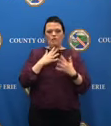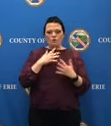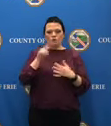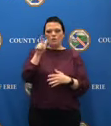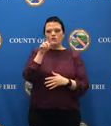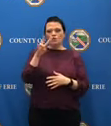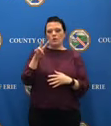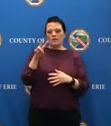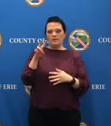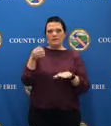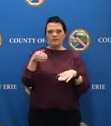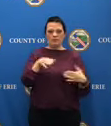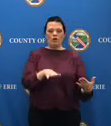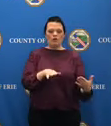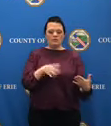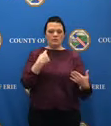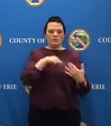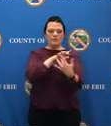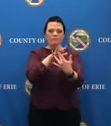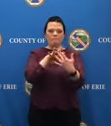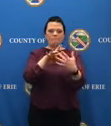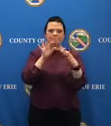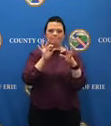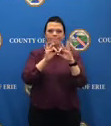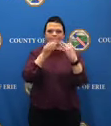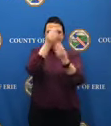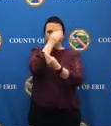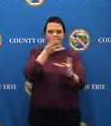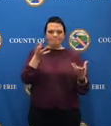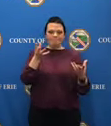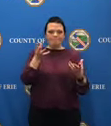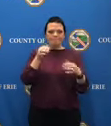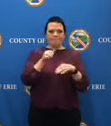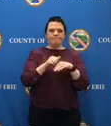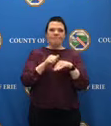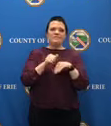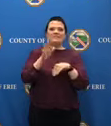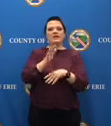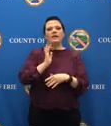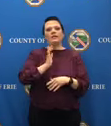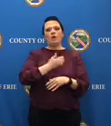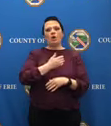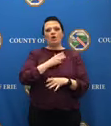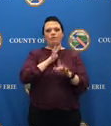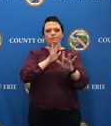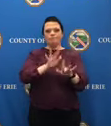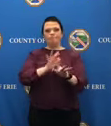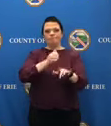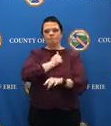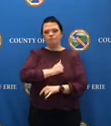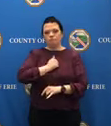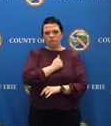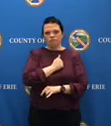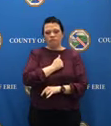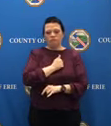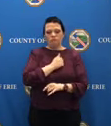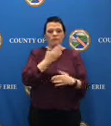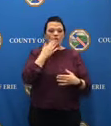27 losses, so we want to reach out to the families and send our condolences. And the good news is